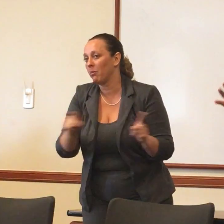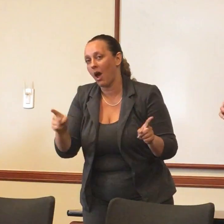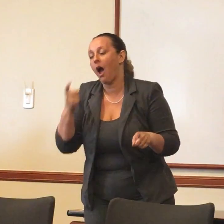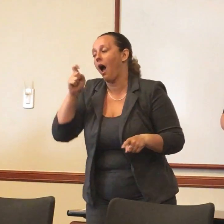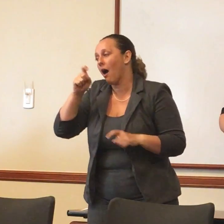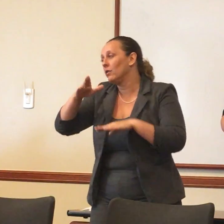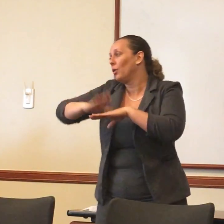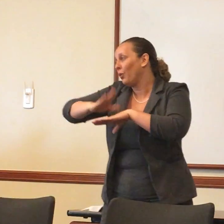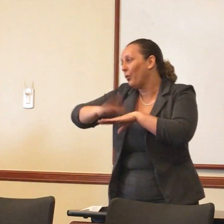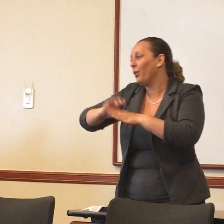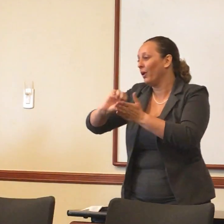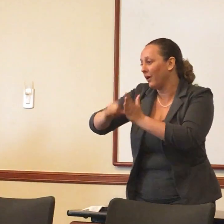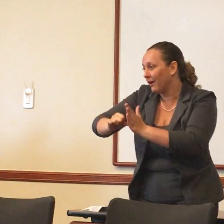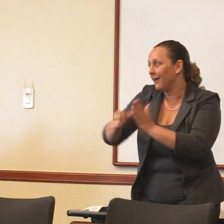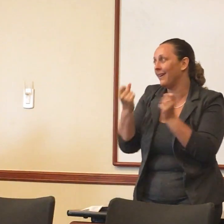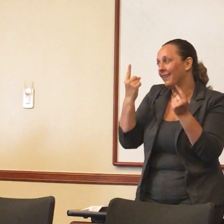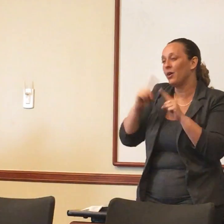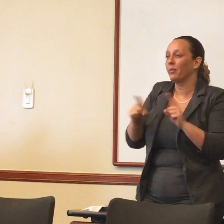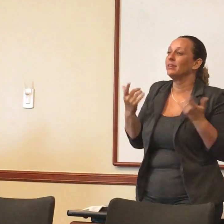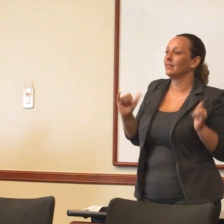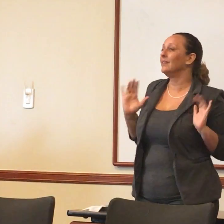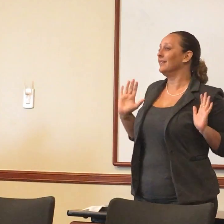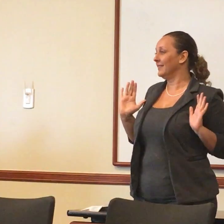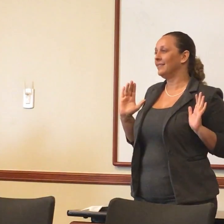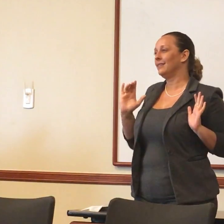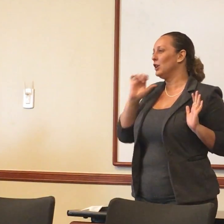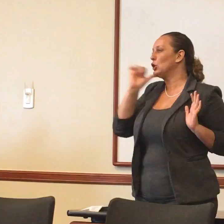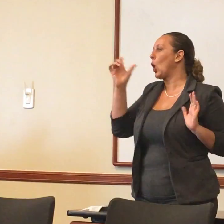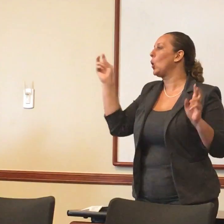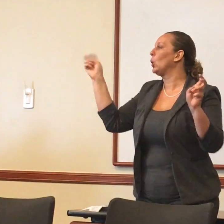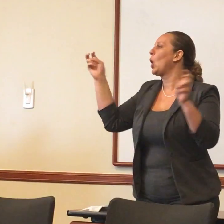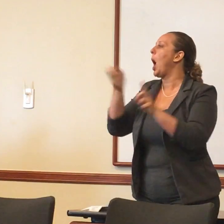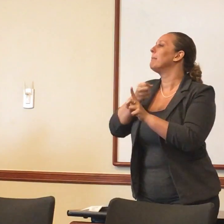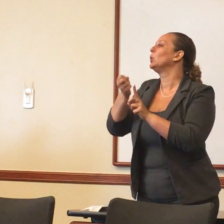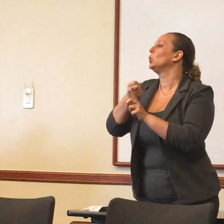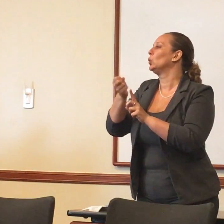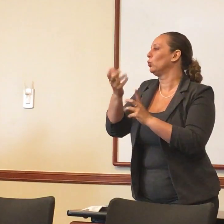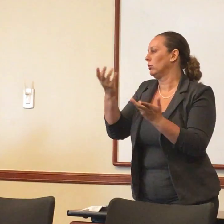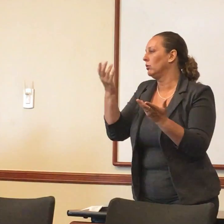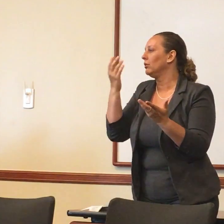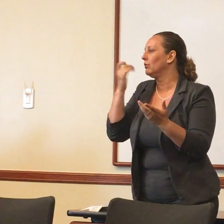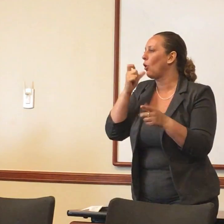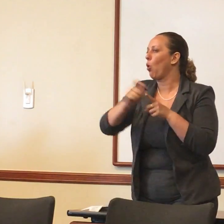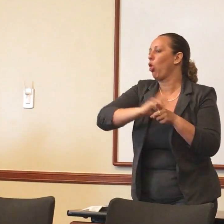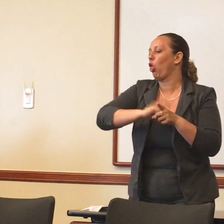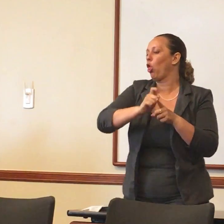have to stress on that message more. Okay, thank you.